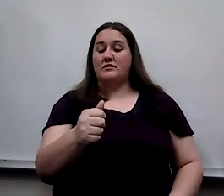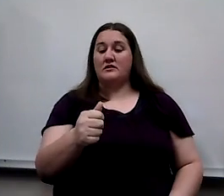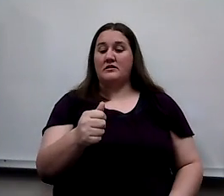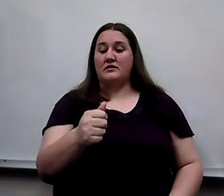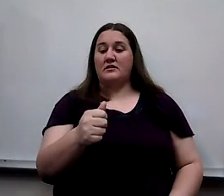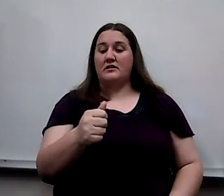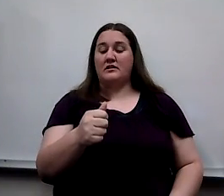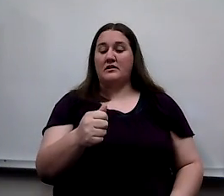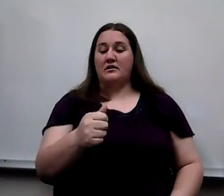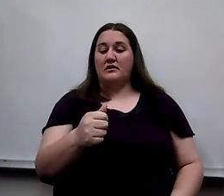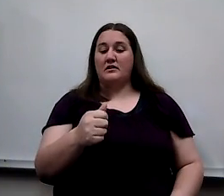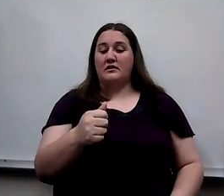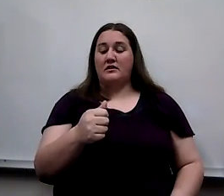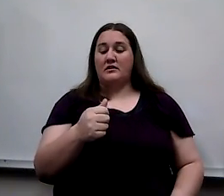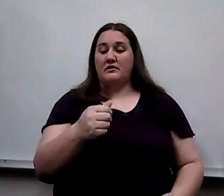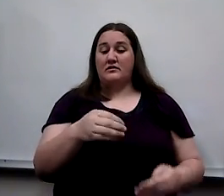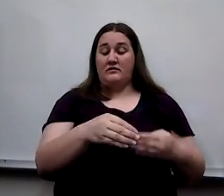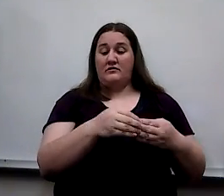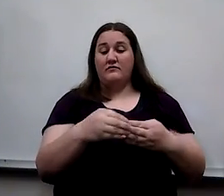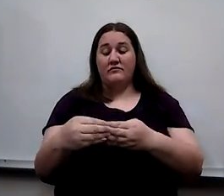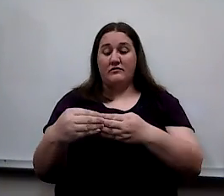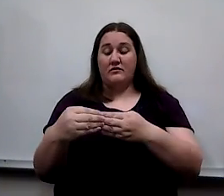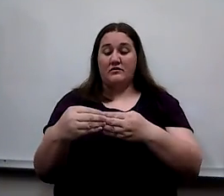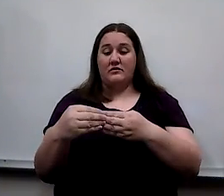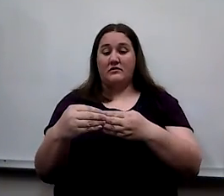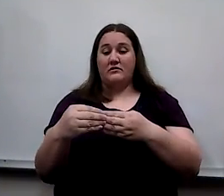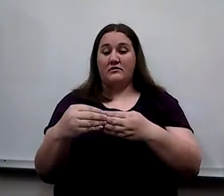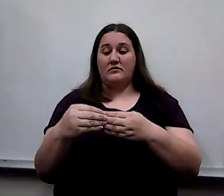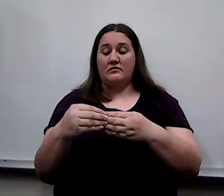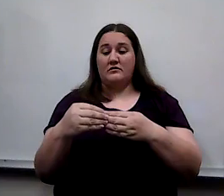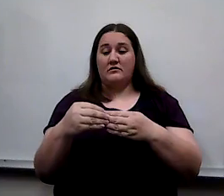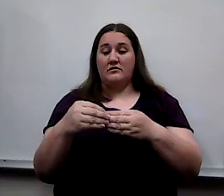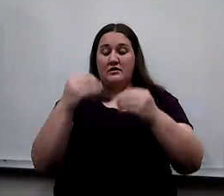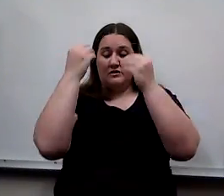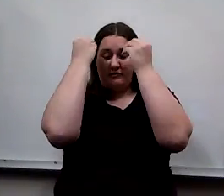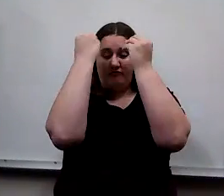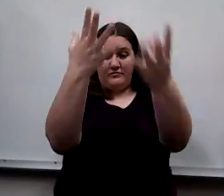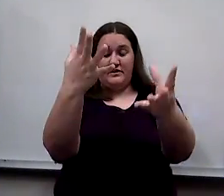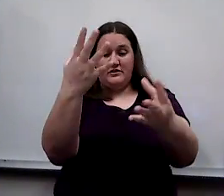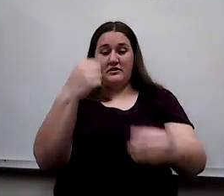Get a good night's sleep, and tomorrow, start your own rose garden.